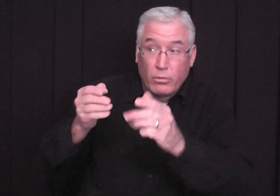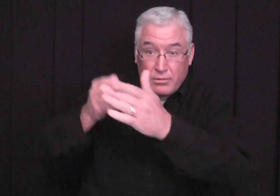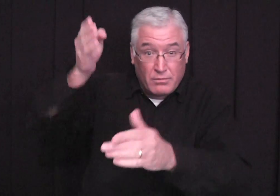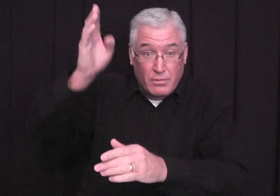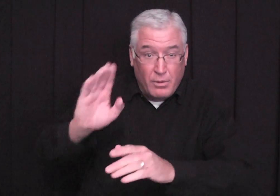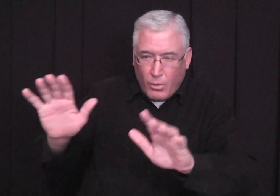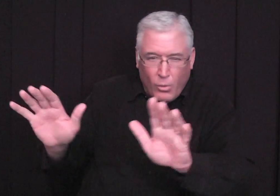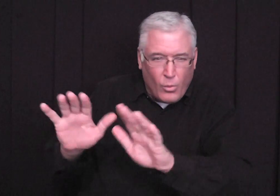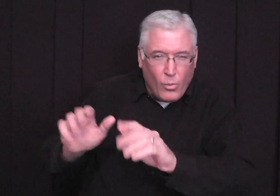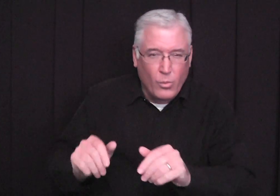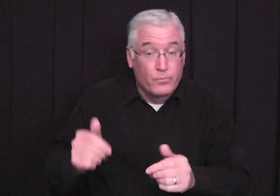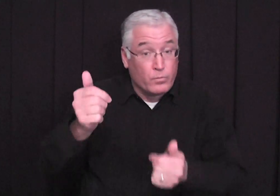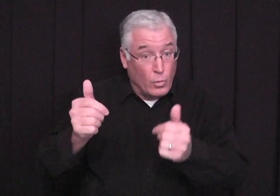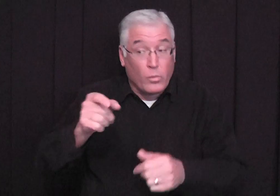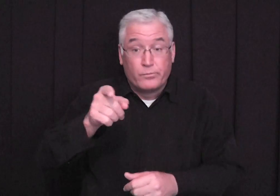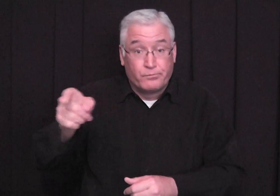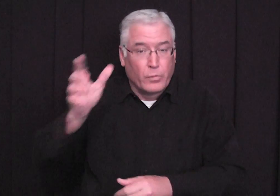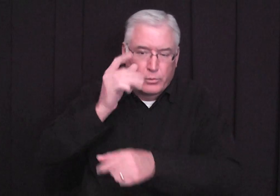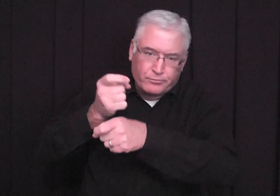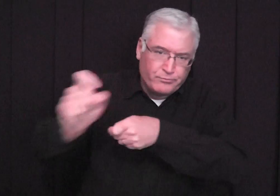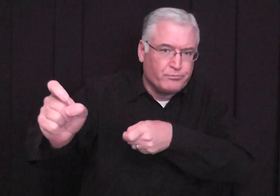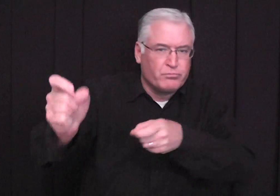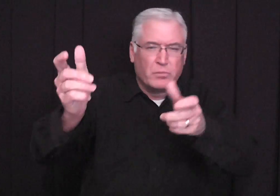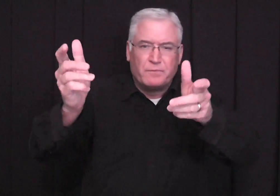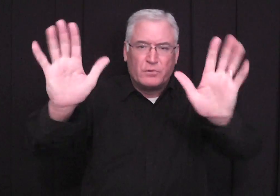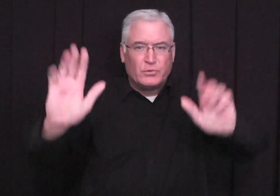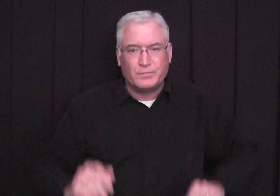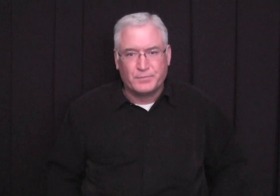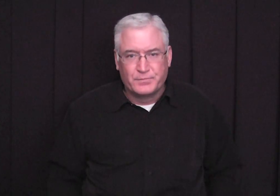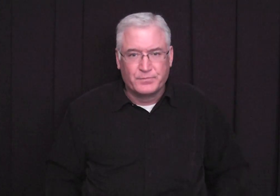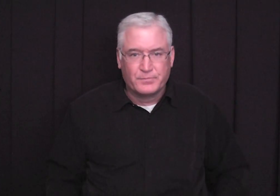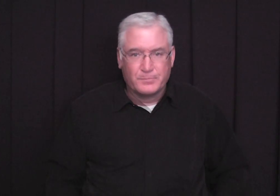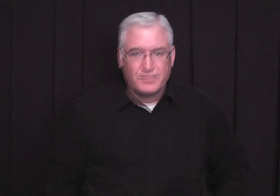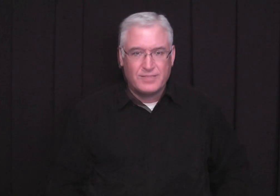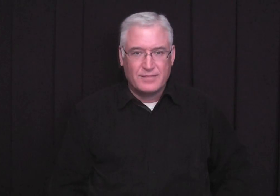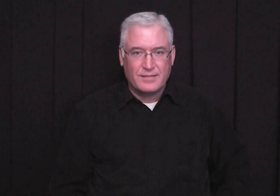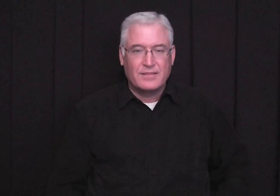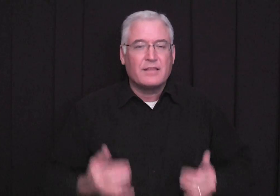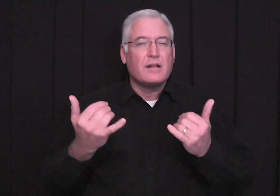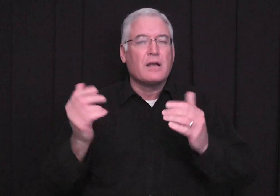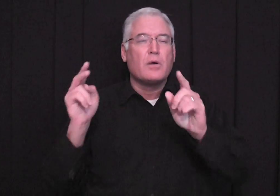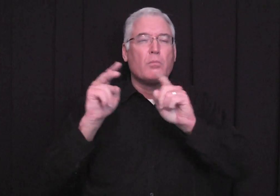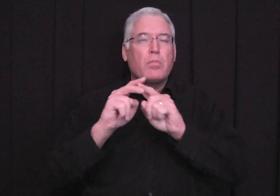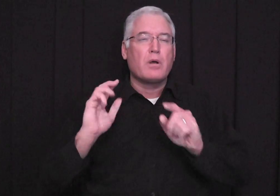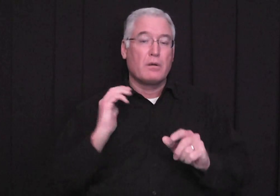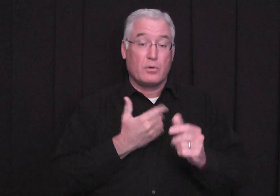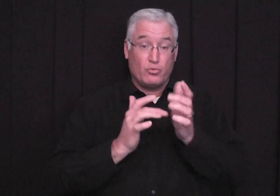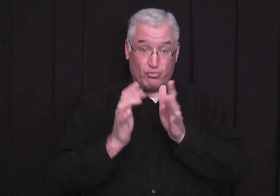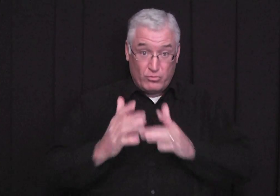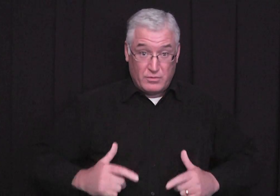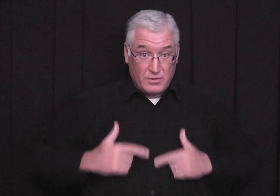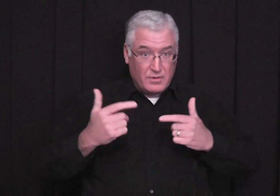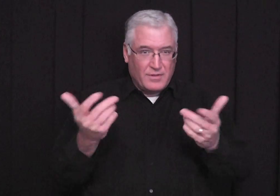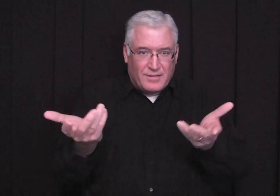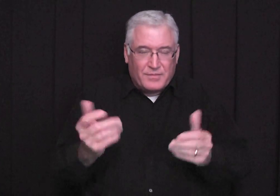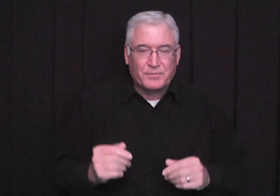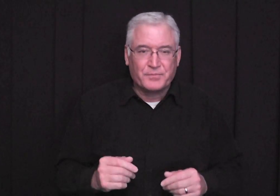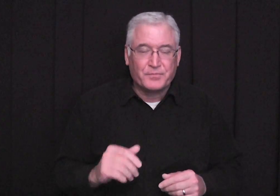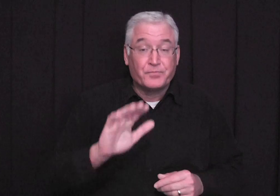not continue in this spiritual adultery, or you will be finished. Now let's apply this to our Christian